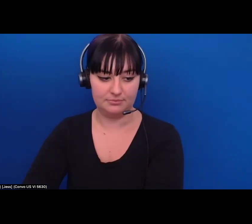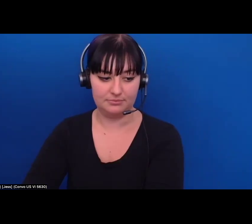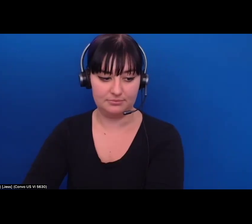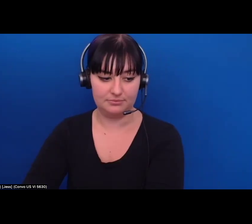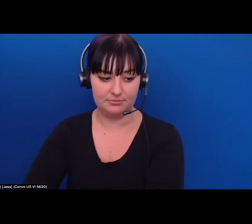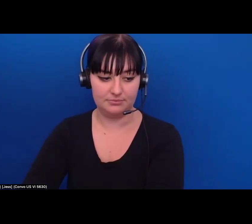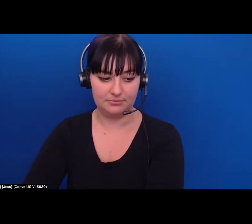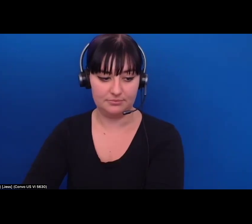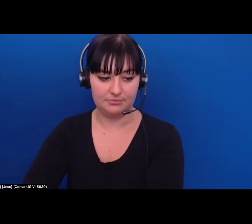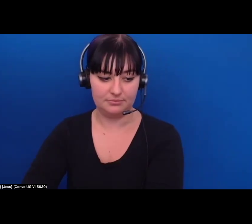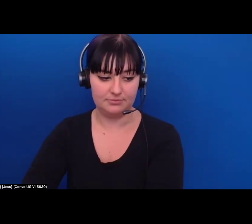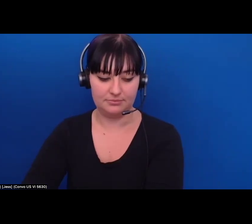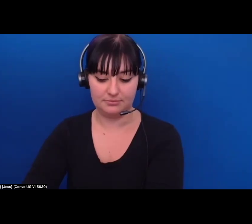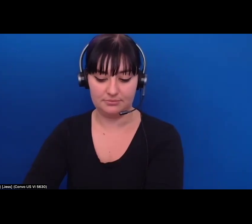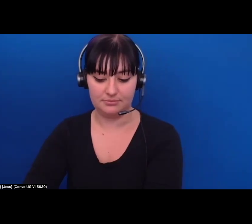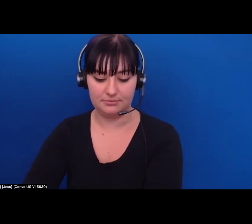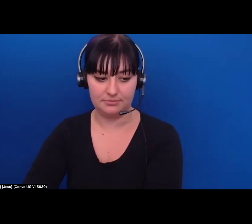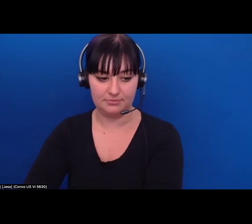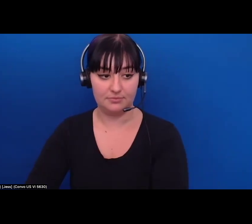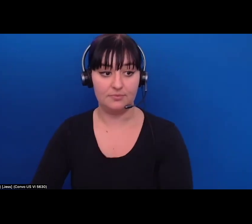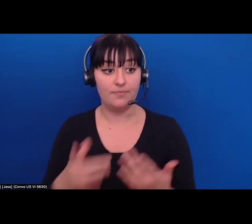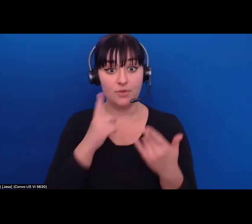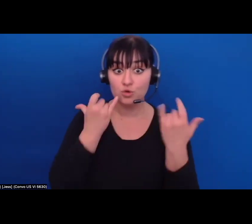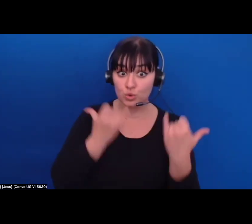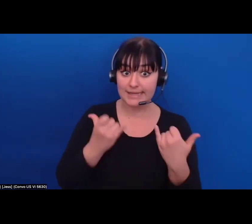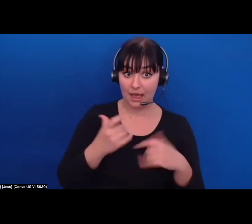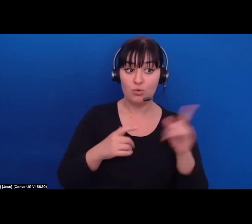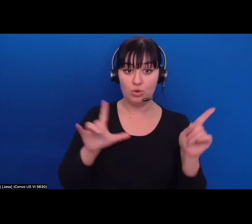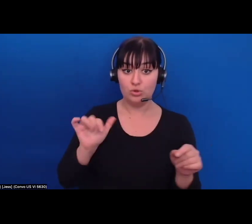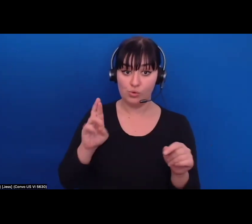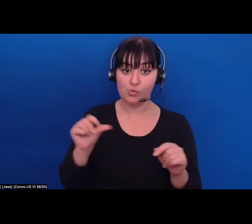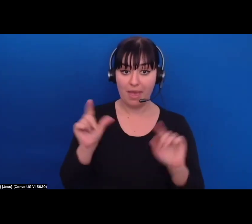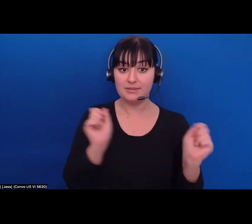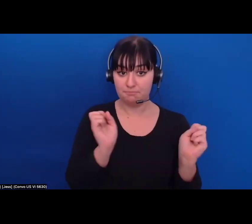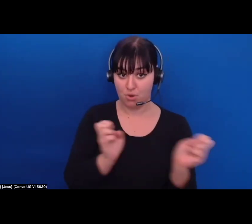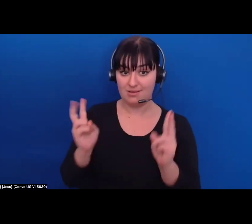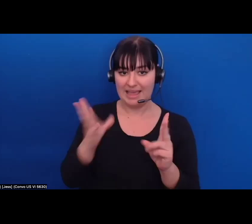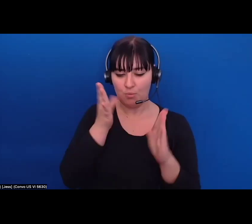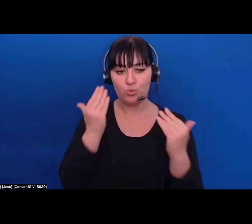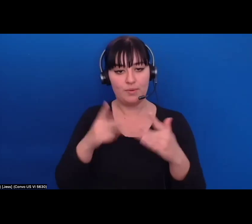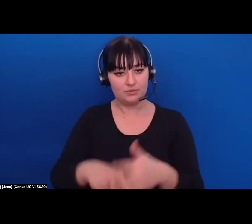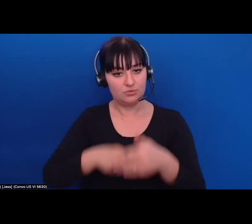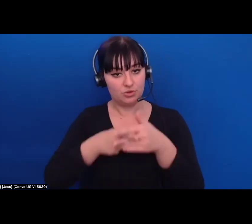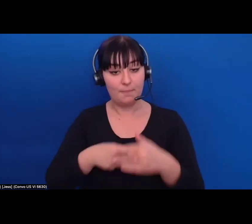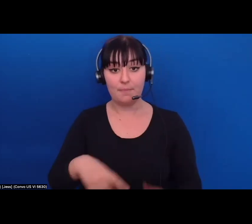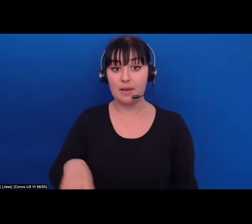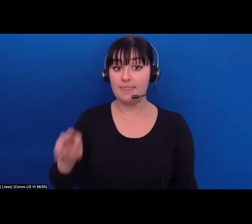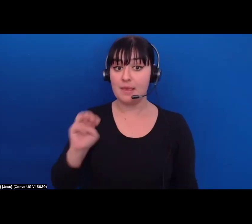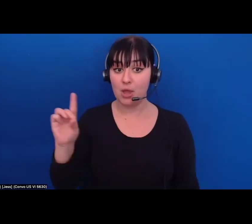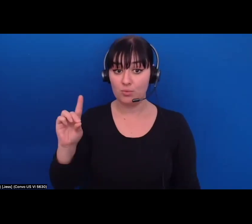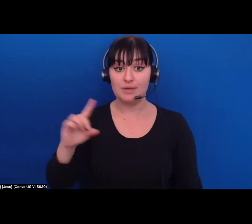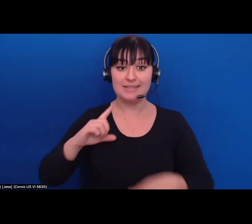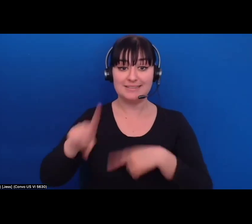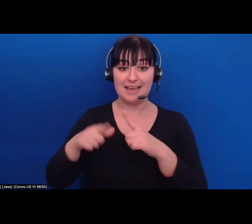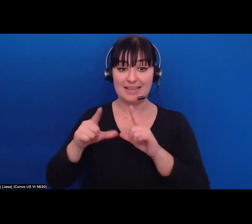But while Laura is pulling it up, I'll go ahead and get started. So the Maryland Sign Language